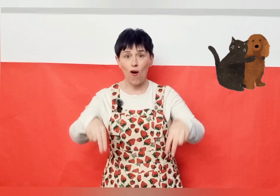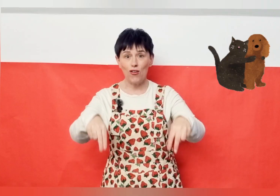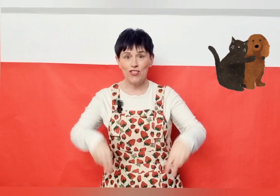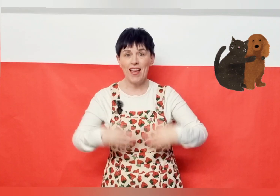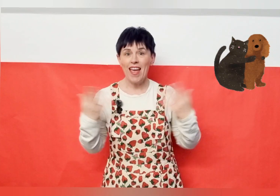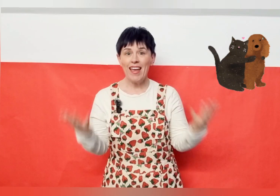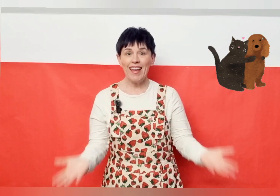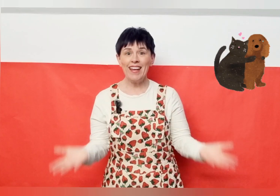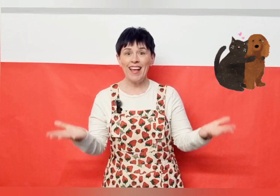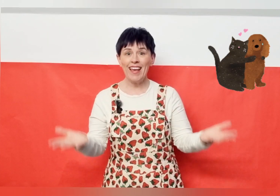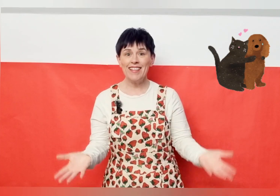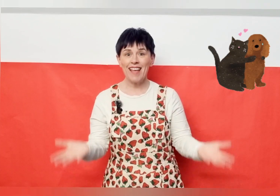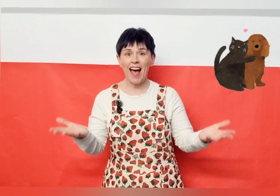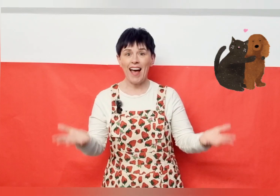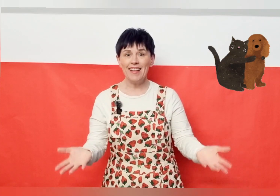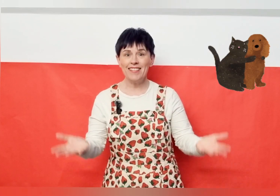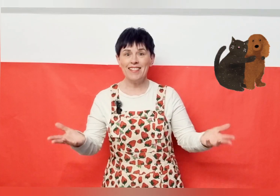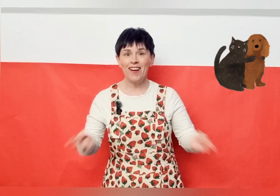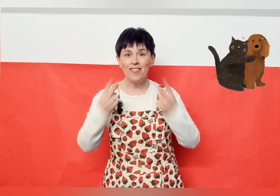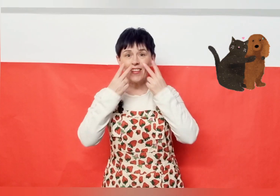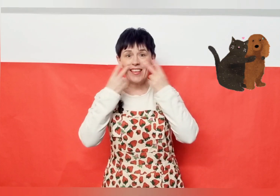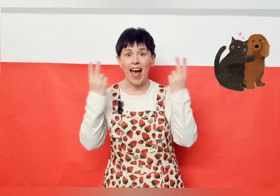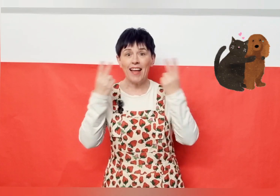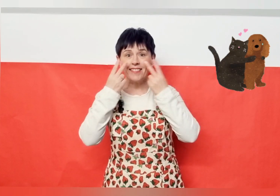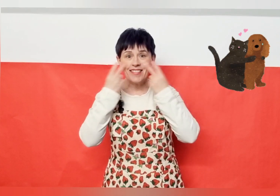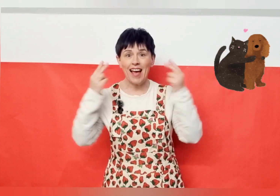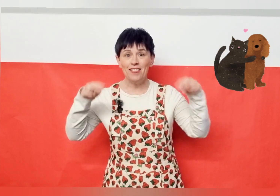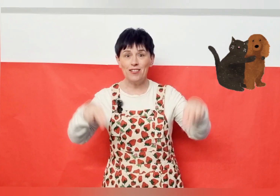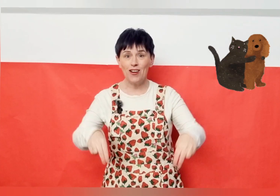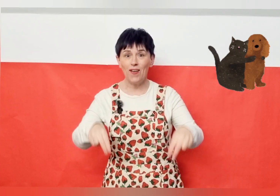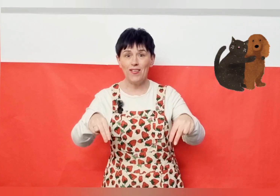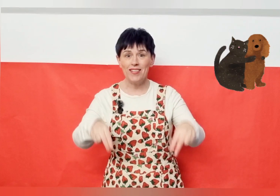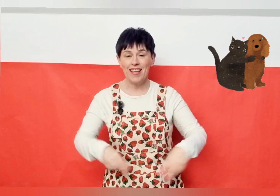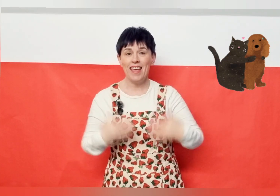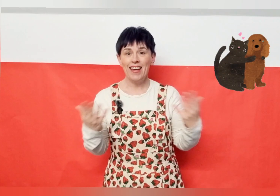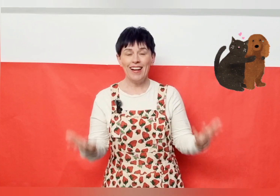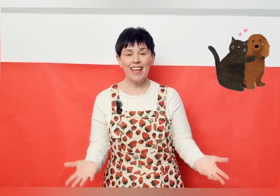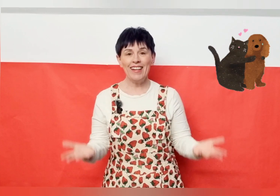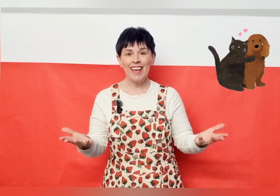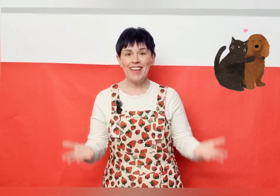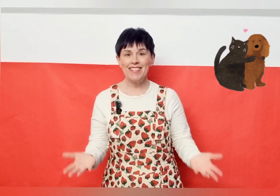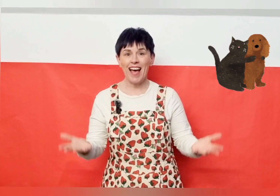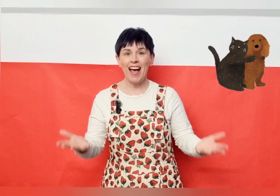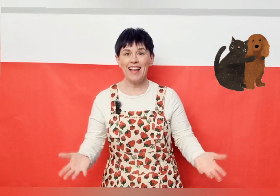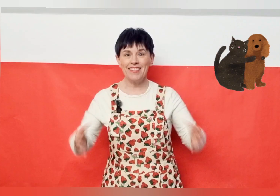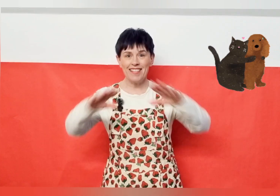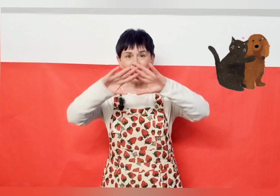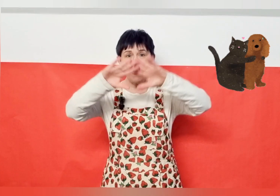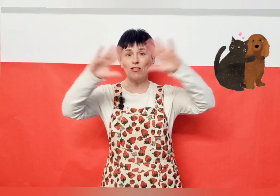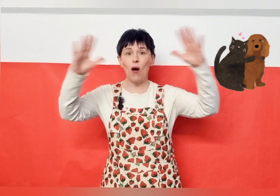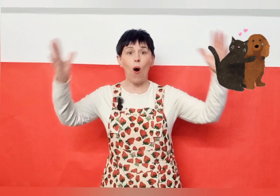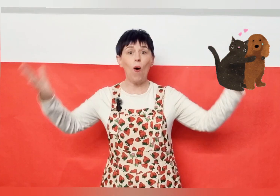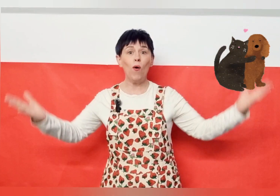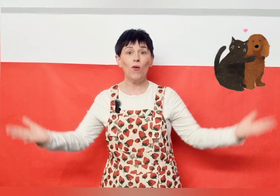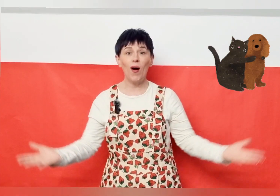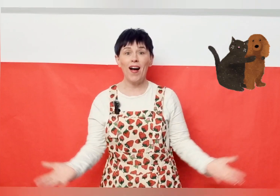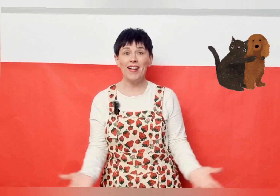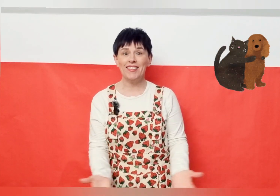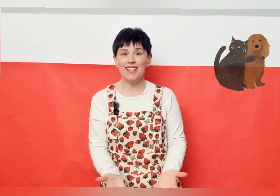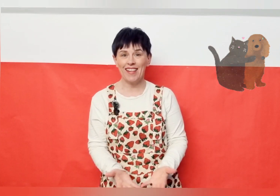dogs in His hands. He's got the cats and the dogs in His hands. He's got the whole world in